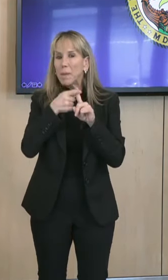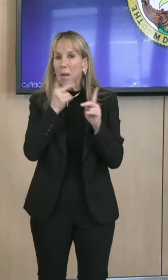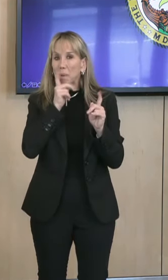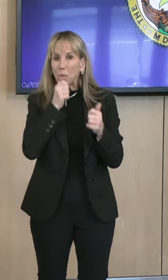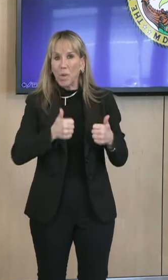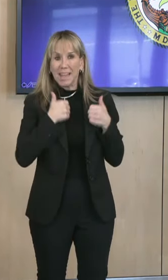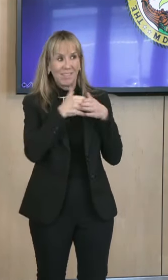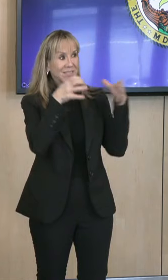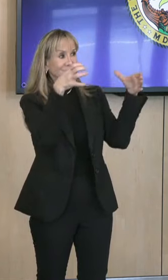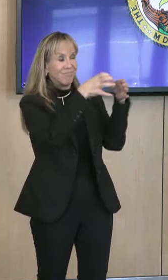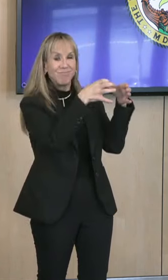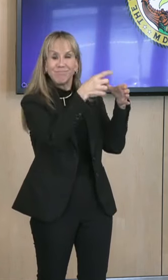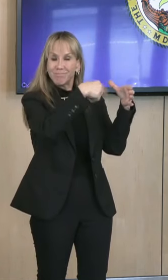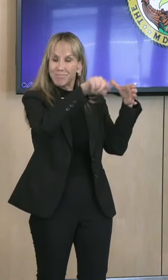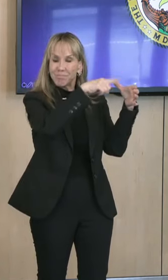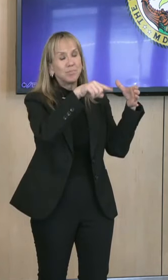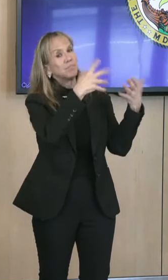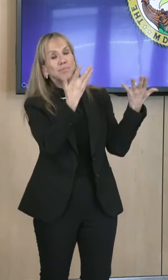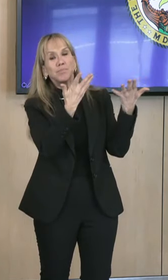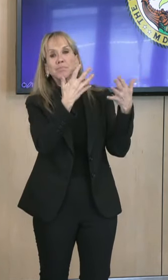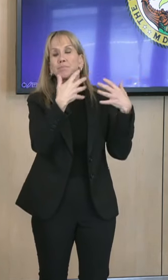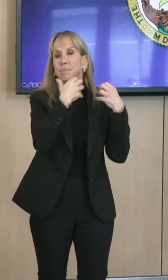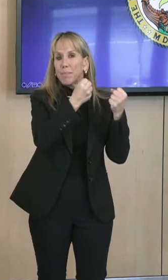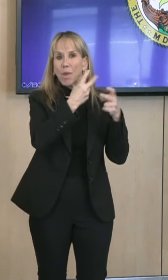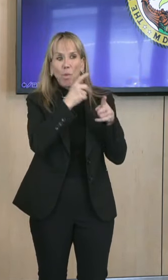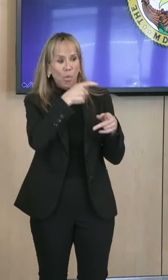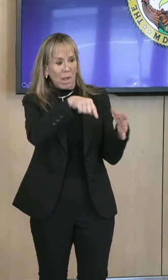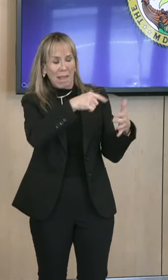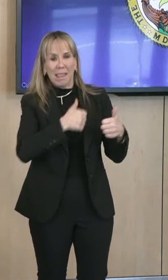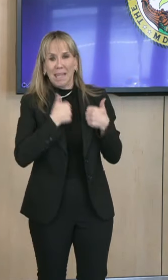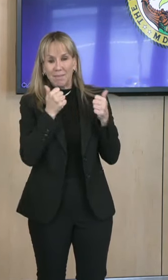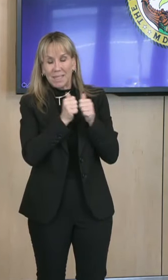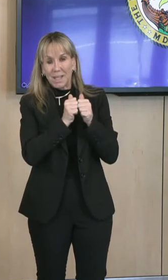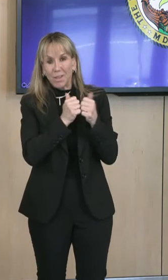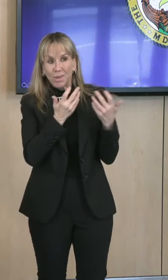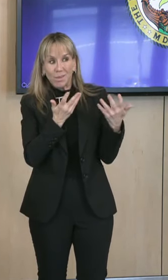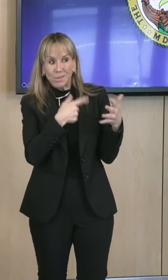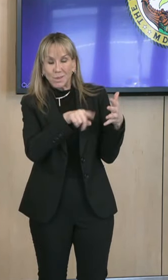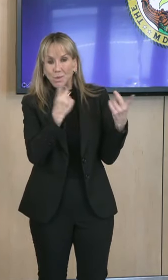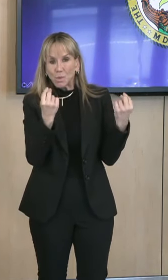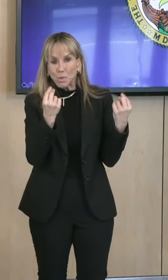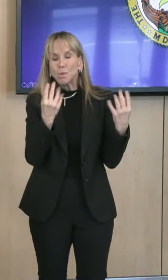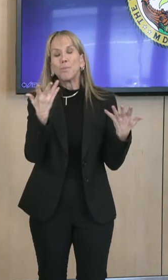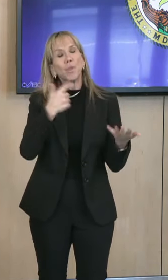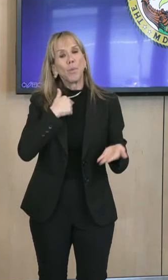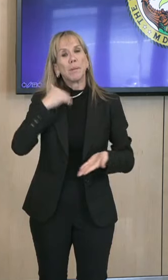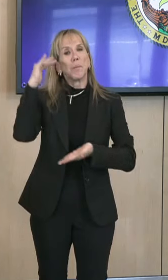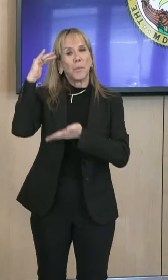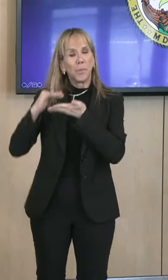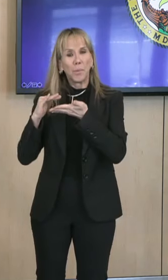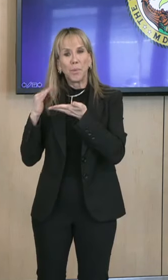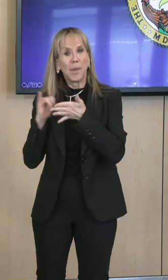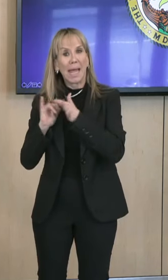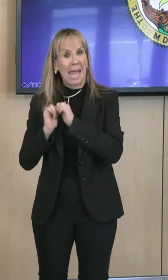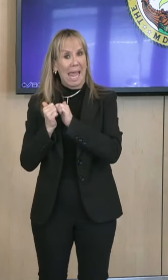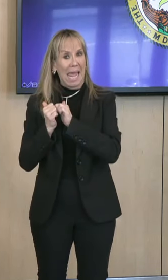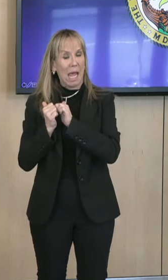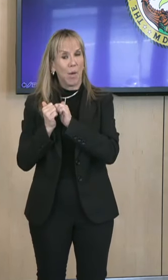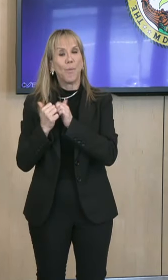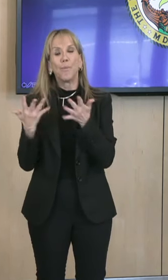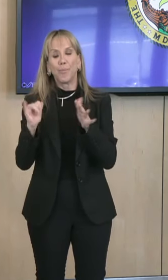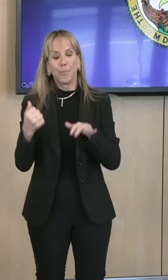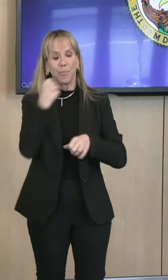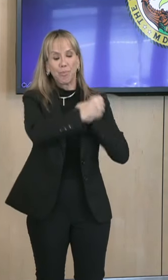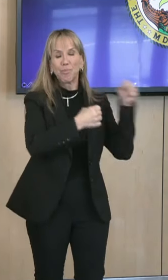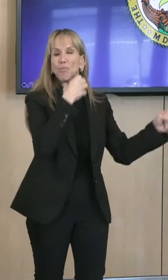that the prevalence of the spread of coronavirus could be very severe. Early, we've mitigated that by putting public health nurses in all of our